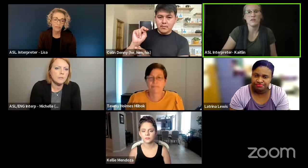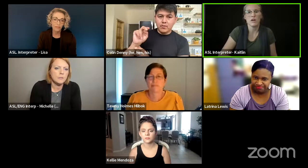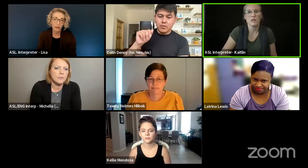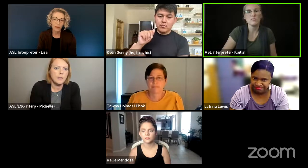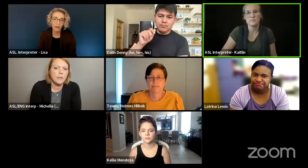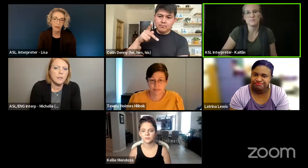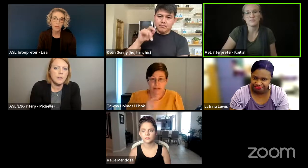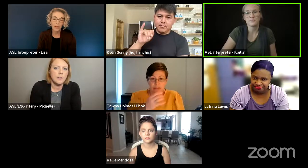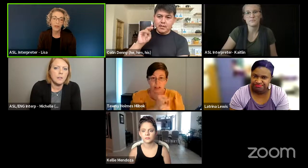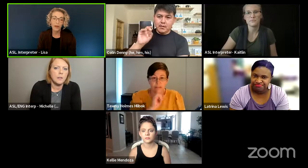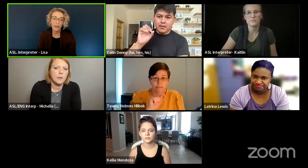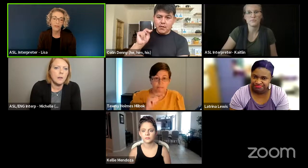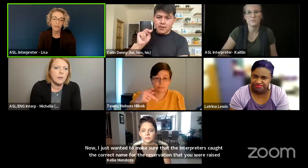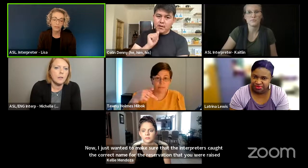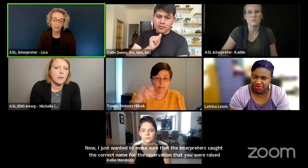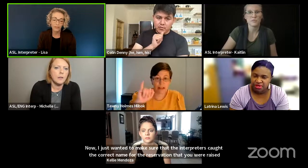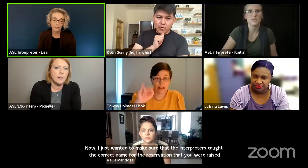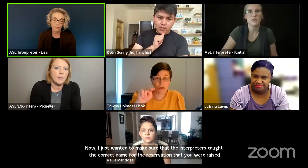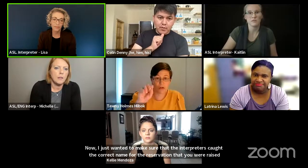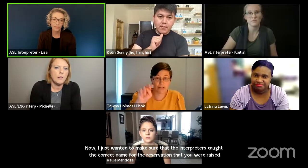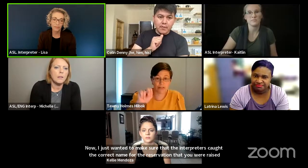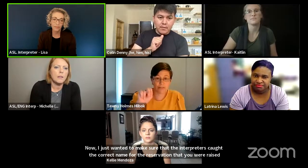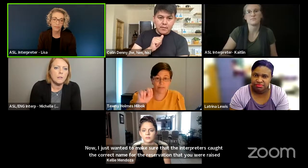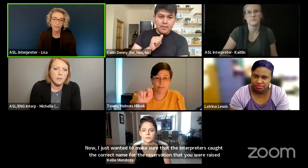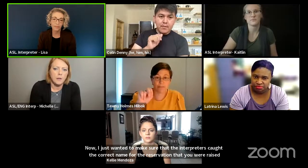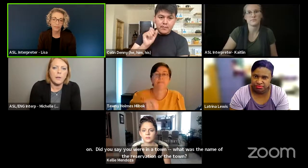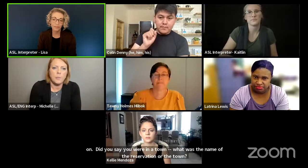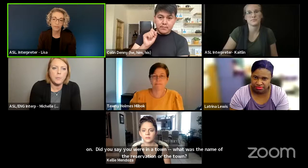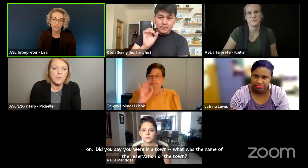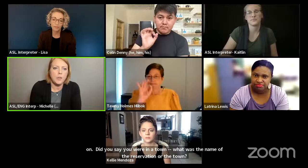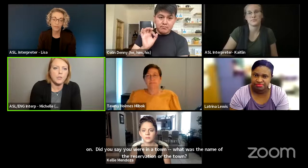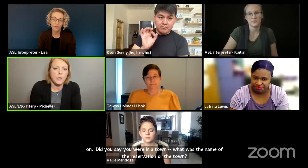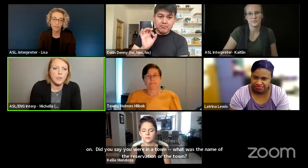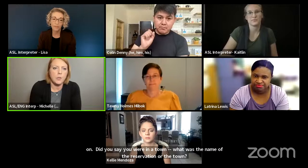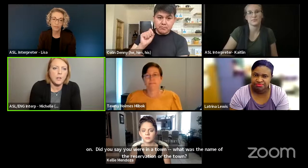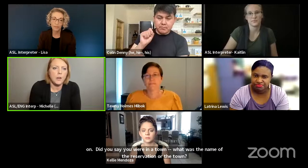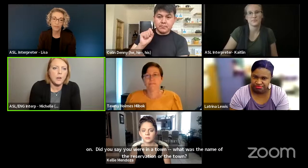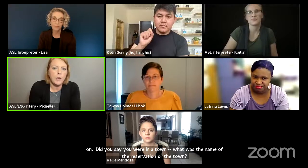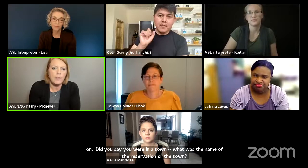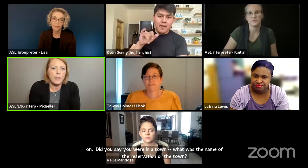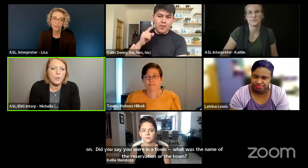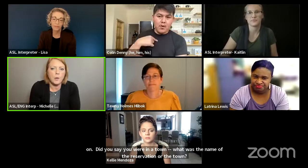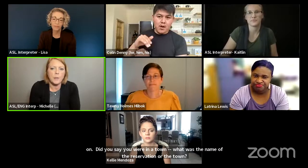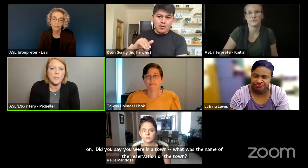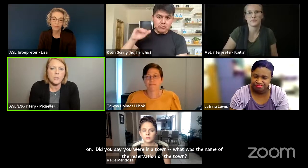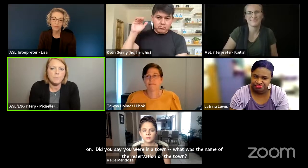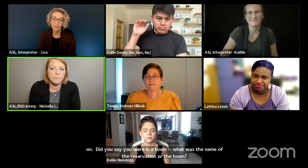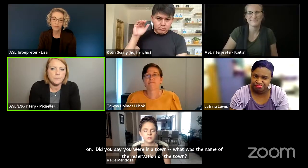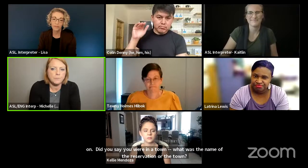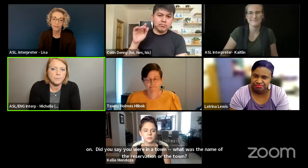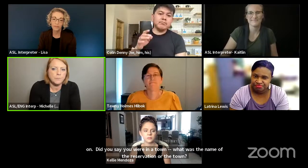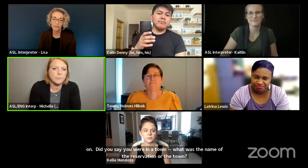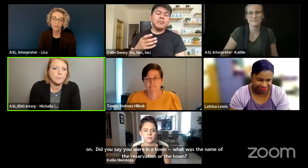I-N-O-N, Pinon. Pinon. Pinon. Okay, Pinon, Arizona. Okay, thank you very